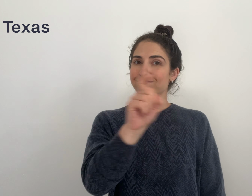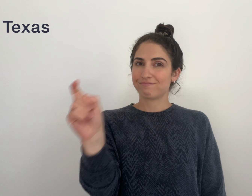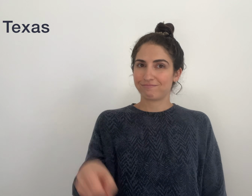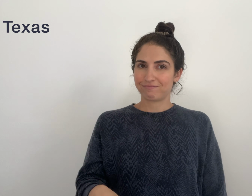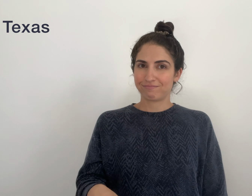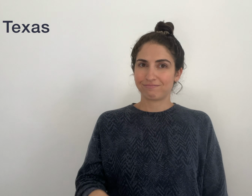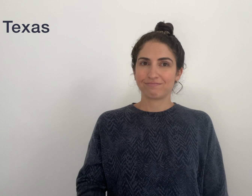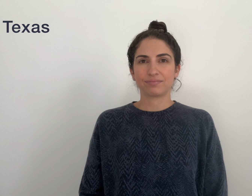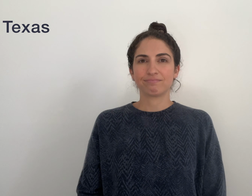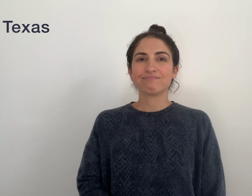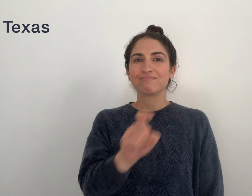Texas,